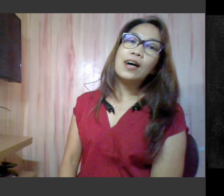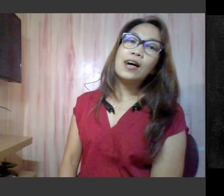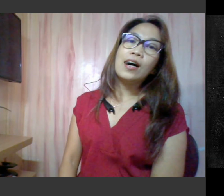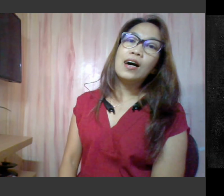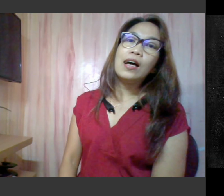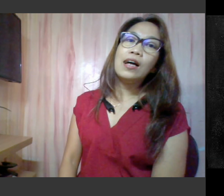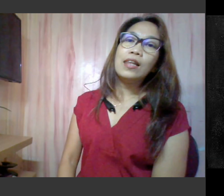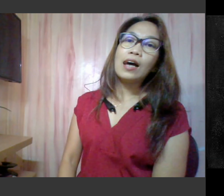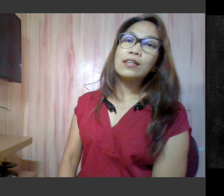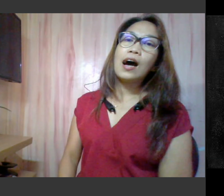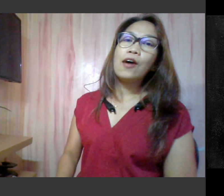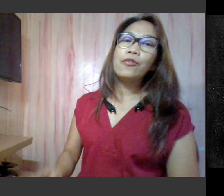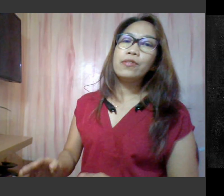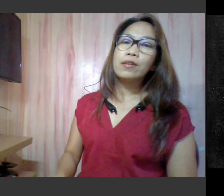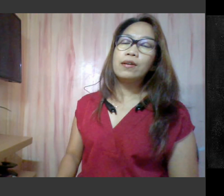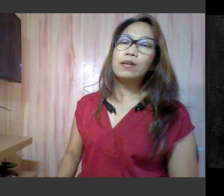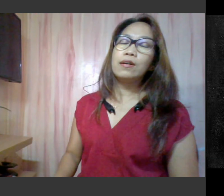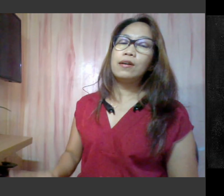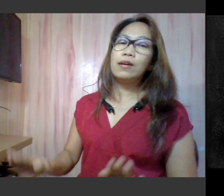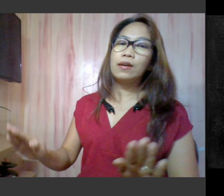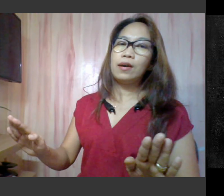Lockdown. Lockdown